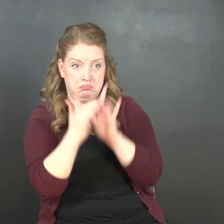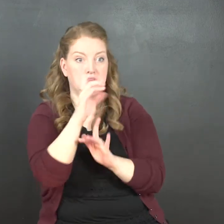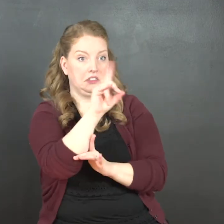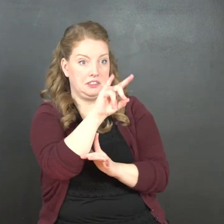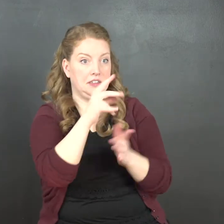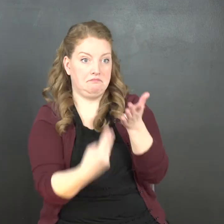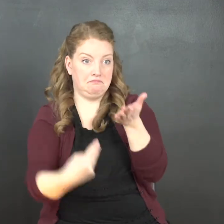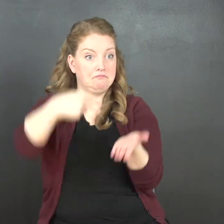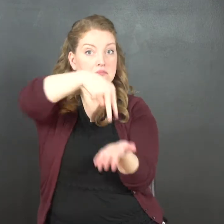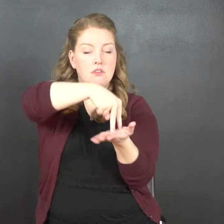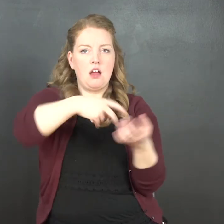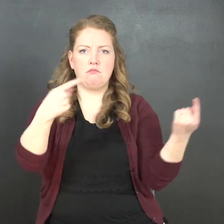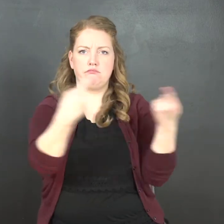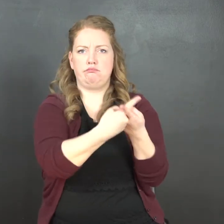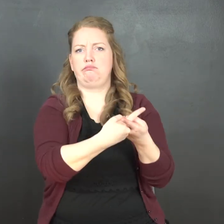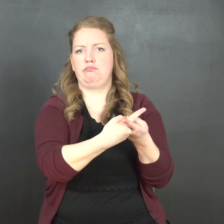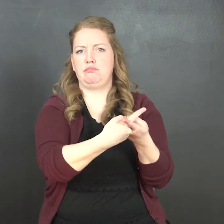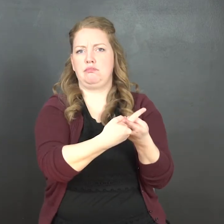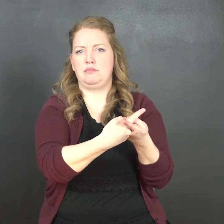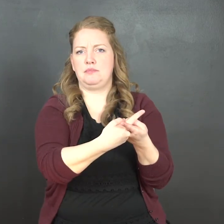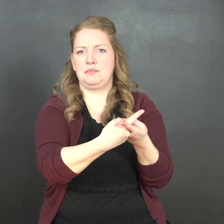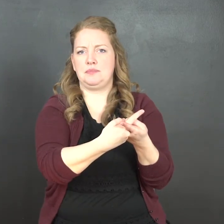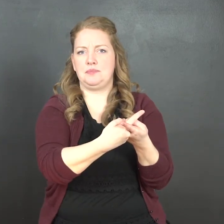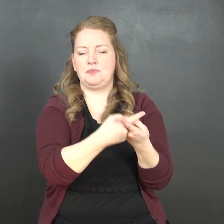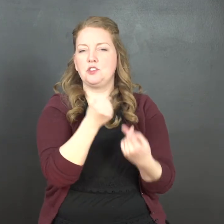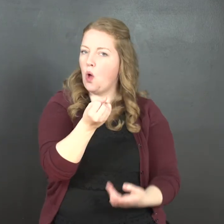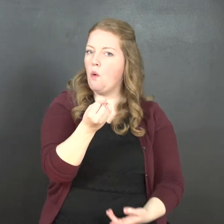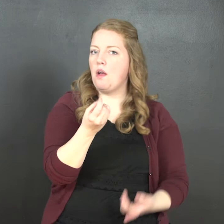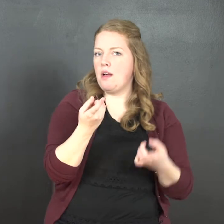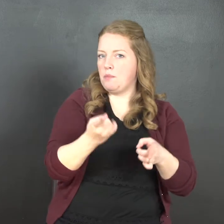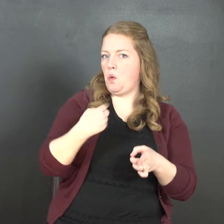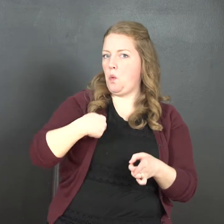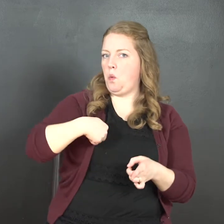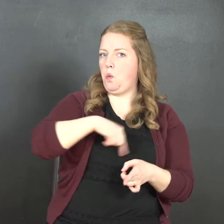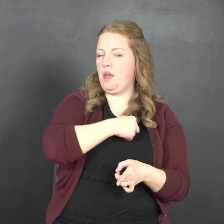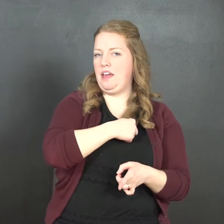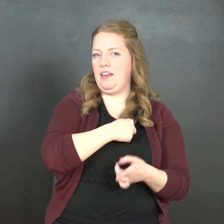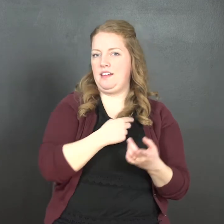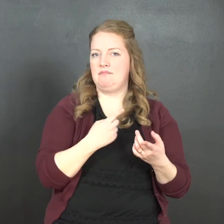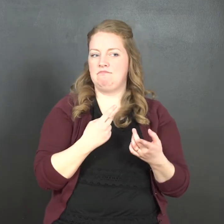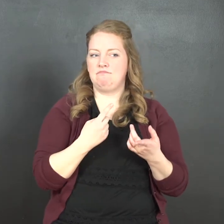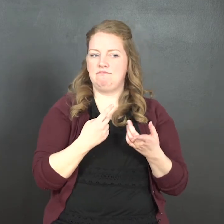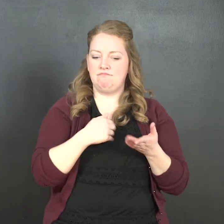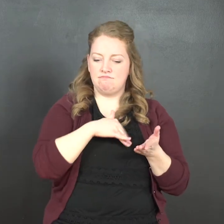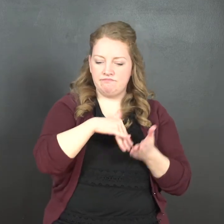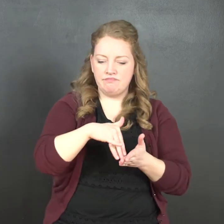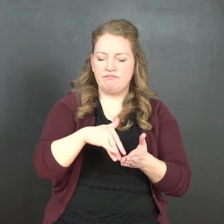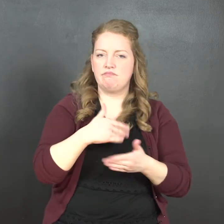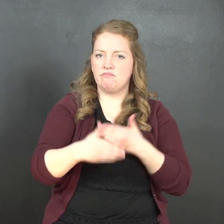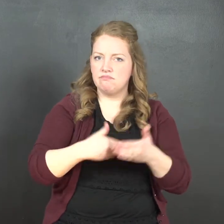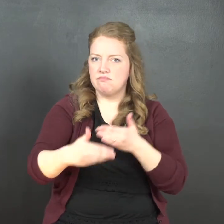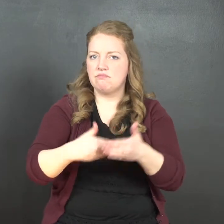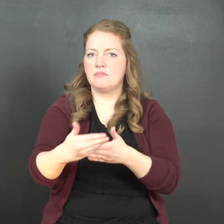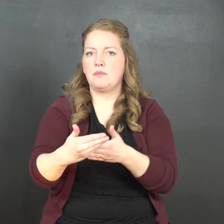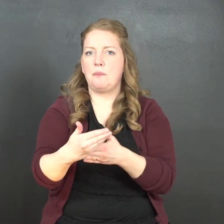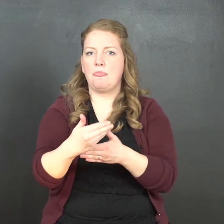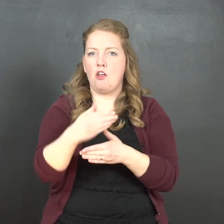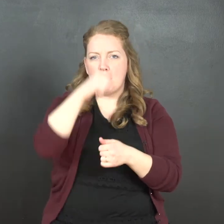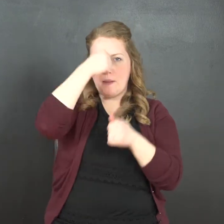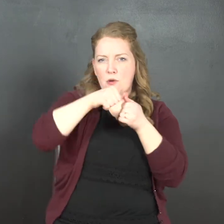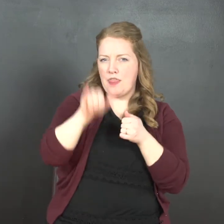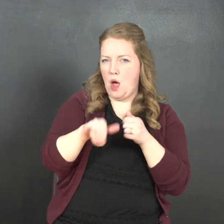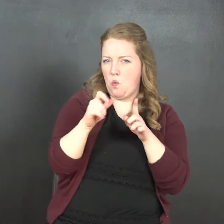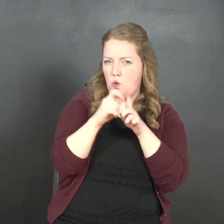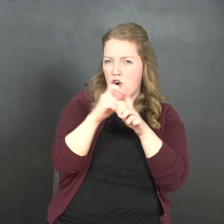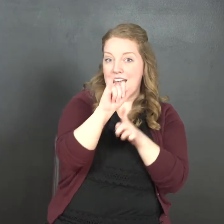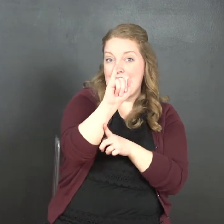Christ. Now, let's go back to our text. As we begin to walk through, or continue to walk through, I want you to again notice that little word if. It's already been used a